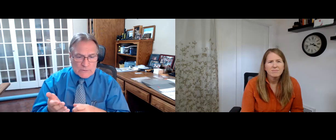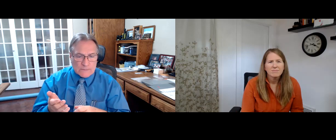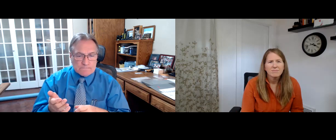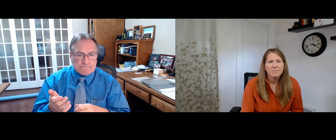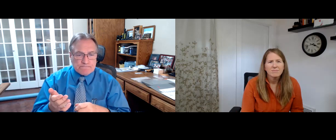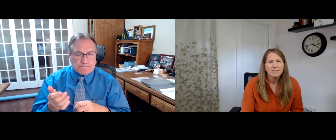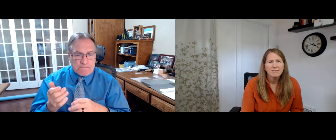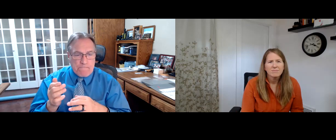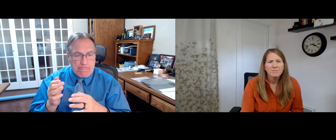was